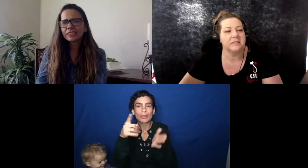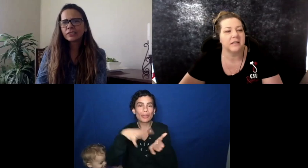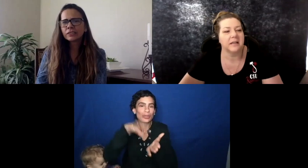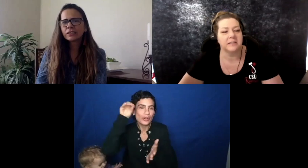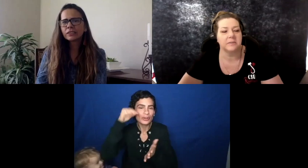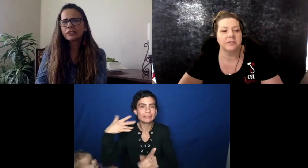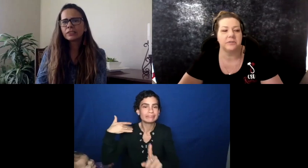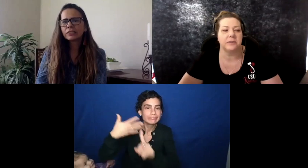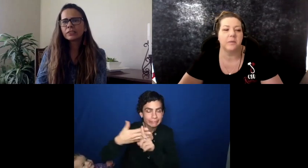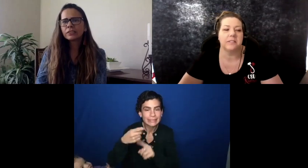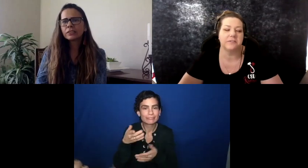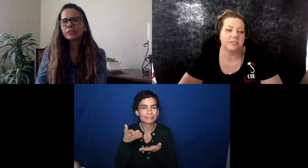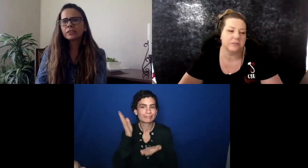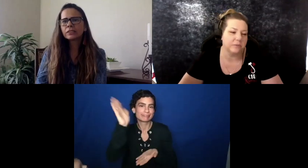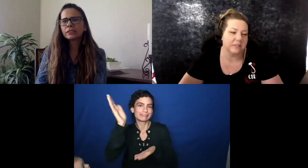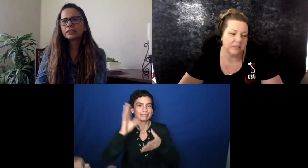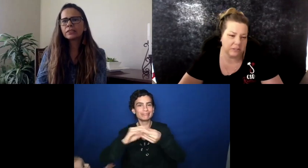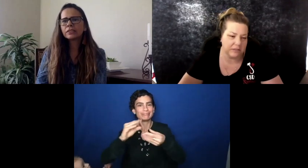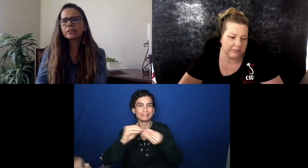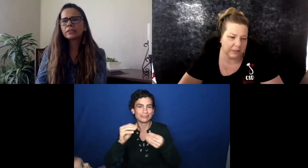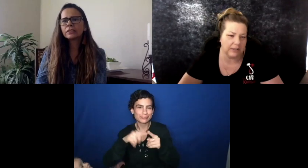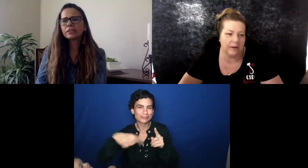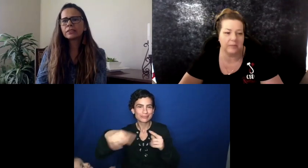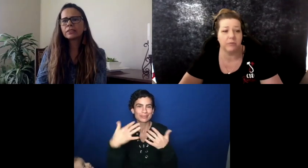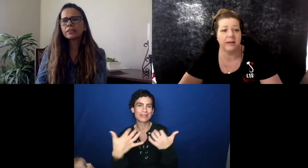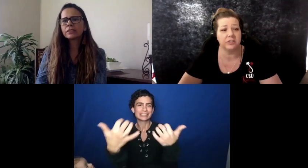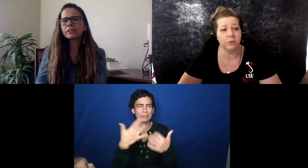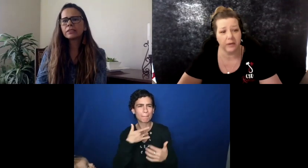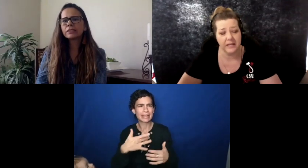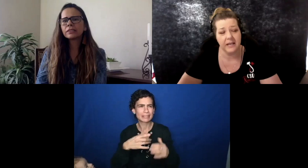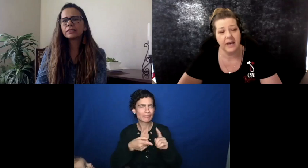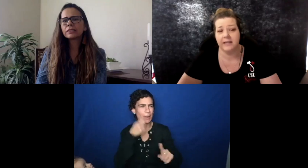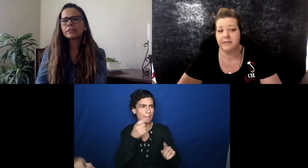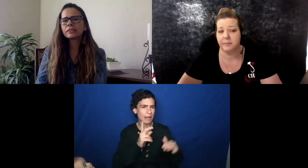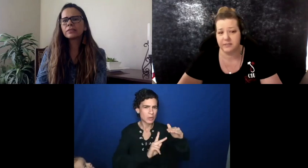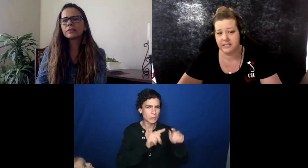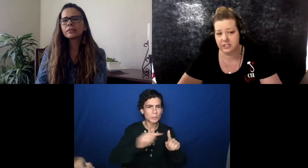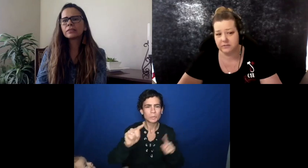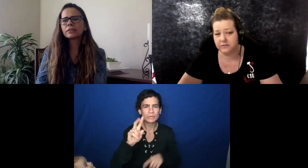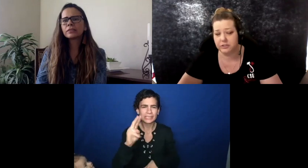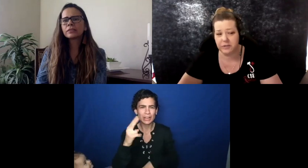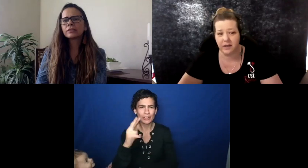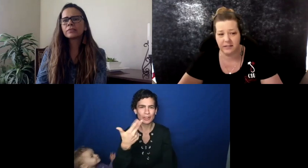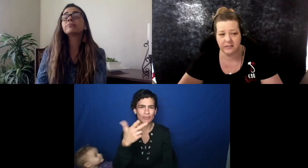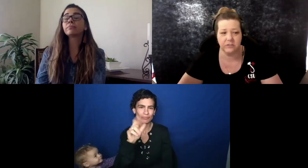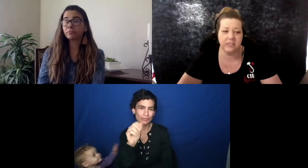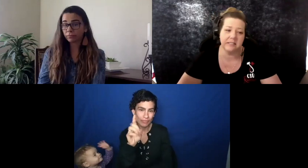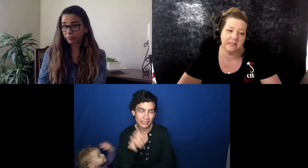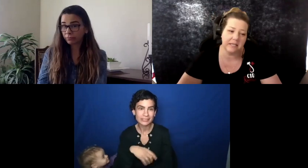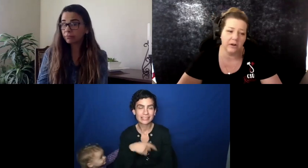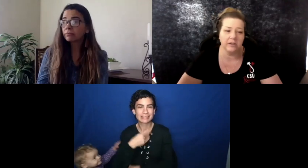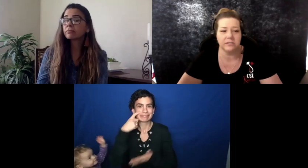is similar to like what what the students have learned, and they're able to write a story and give that presentation to the audience,